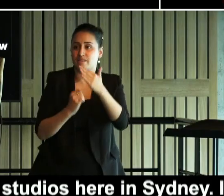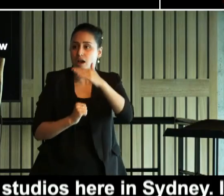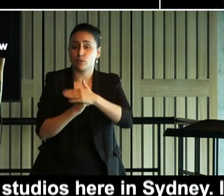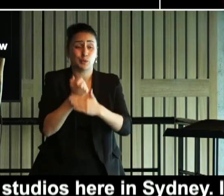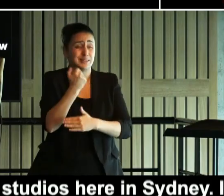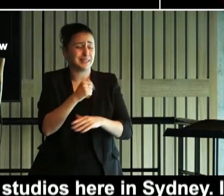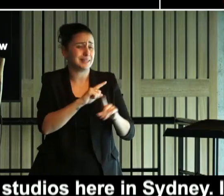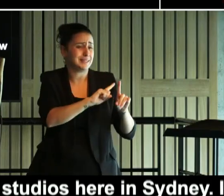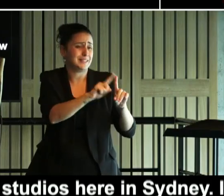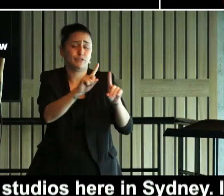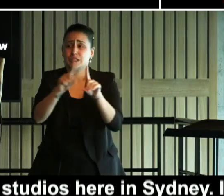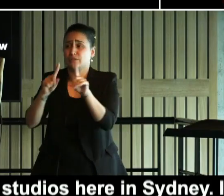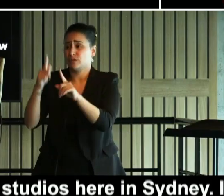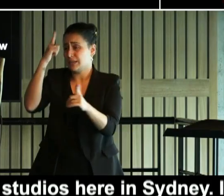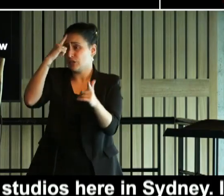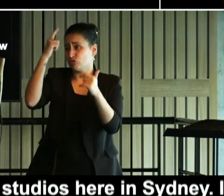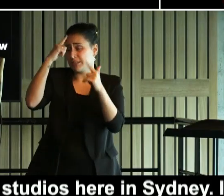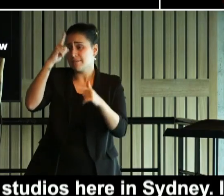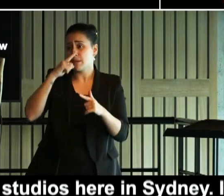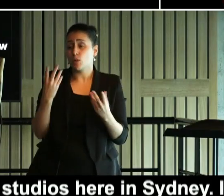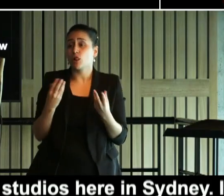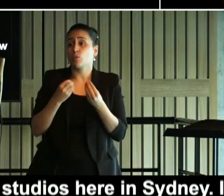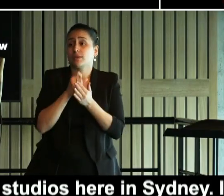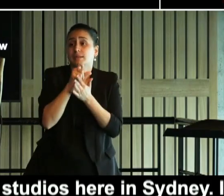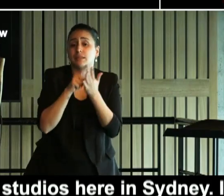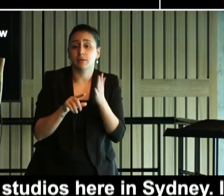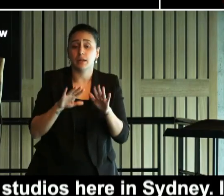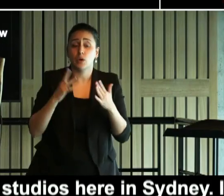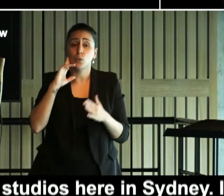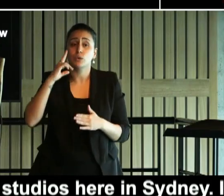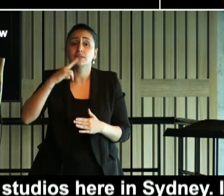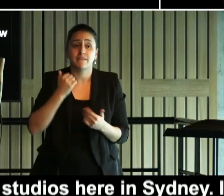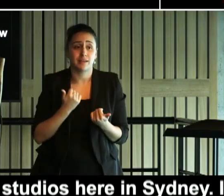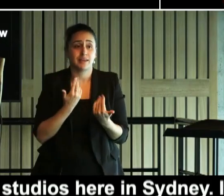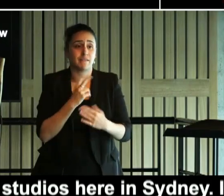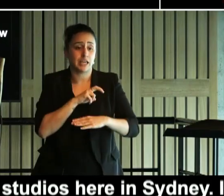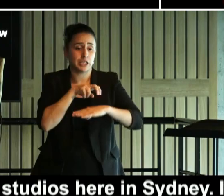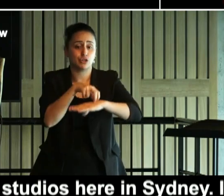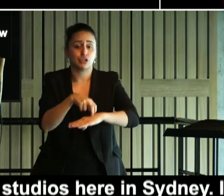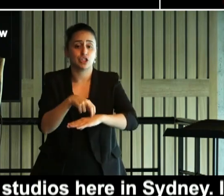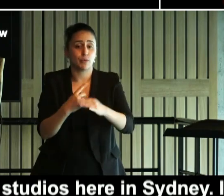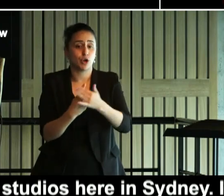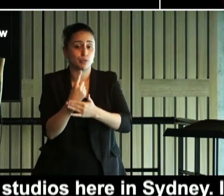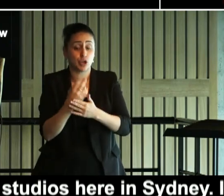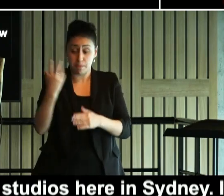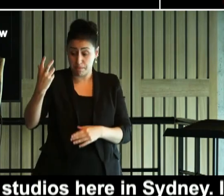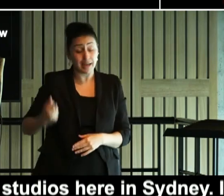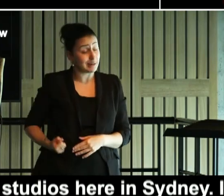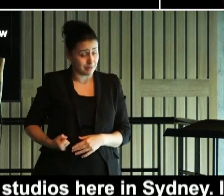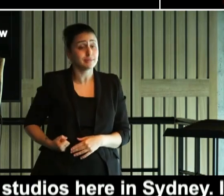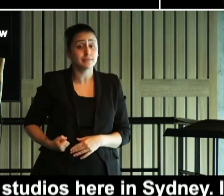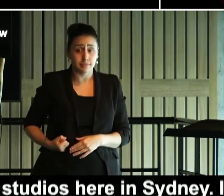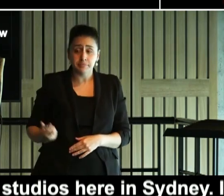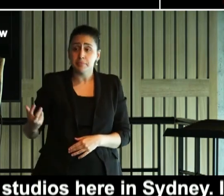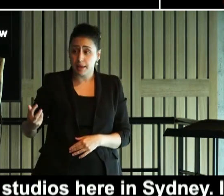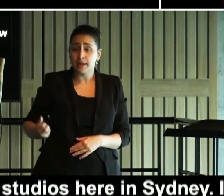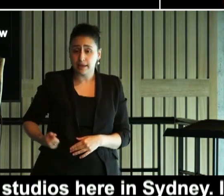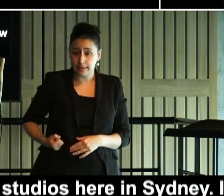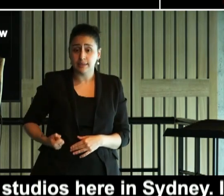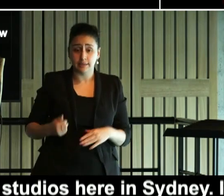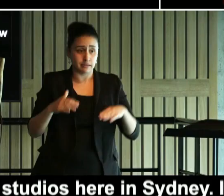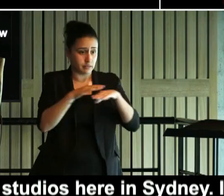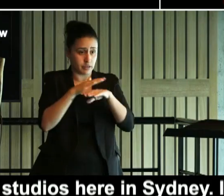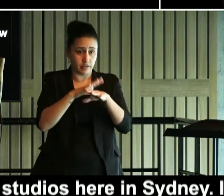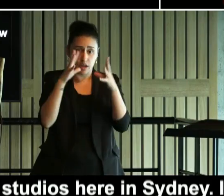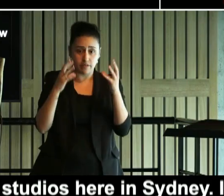creative practitioners with disability or who are deaf internship opportunities, paid internship opportunities,